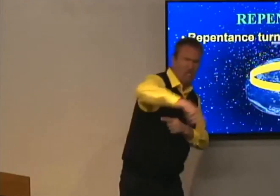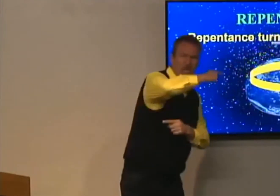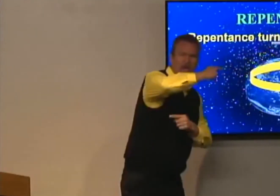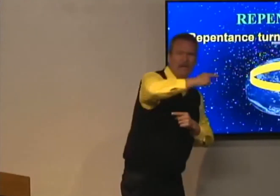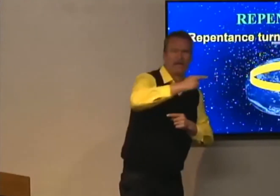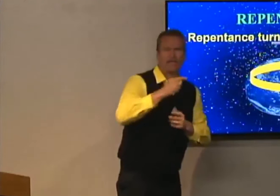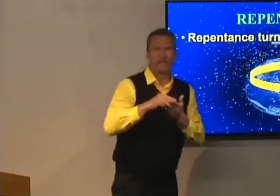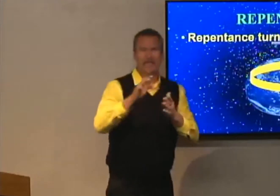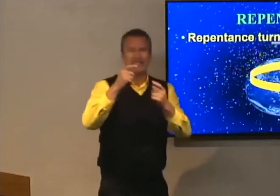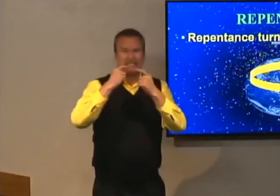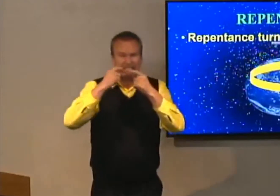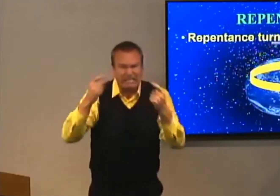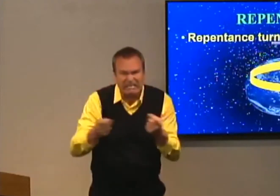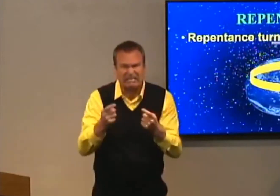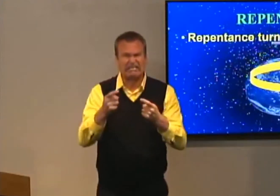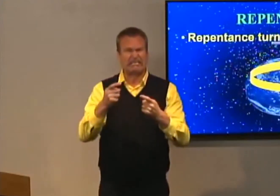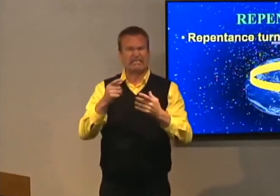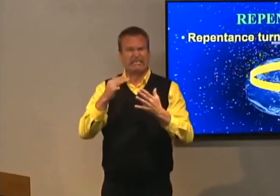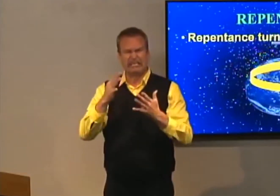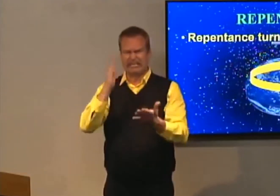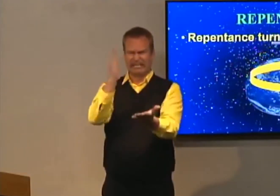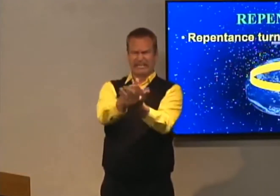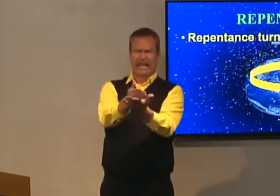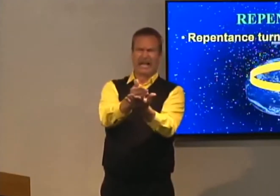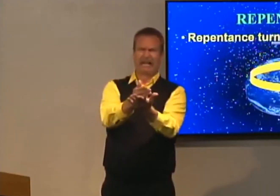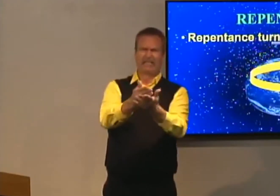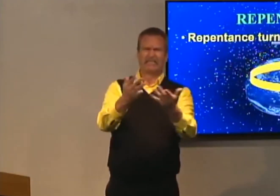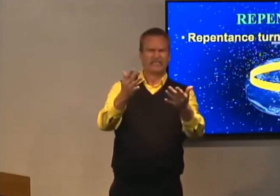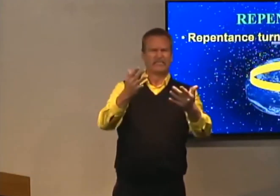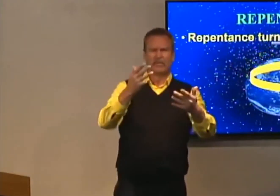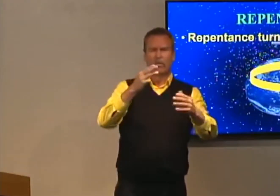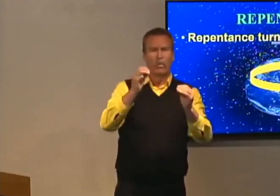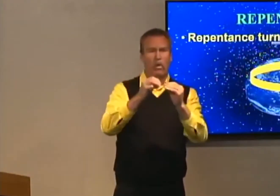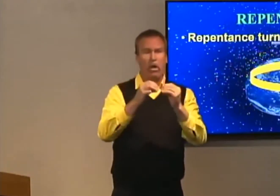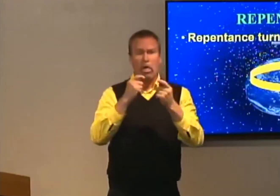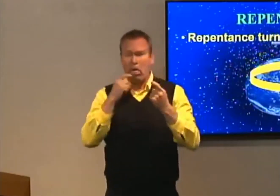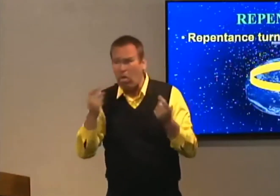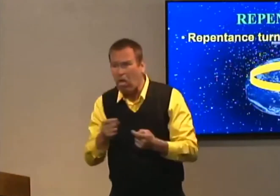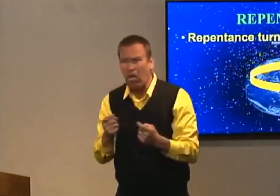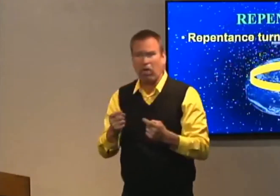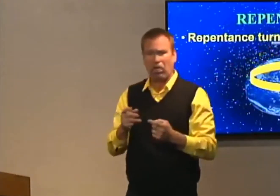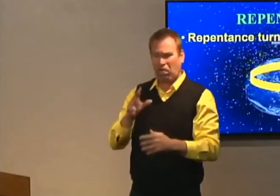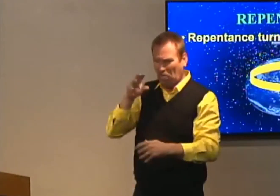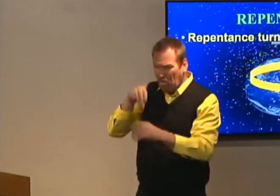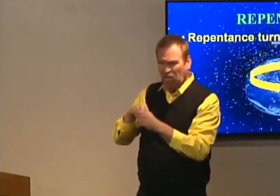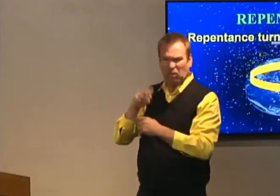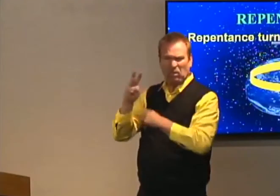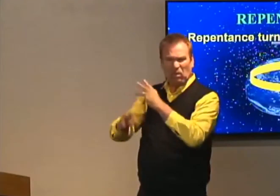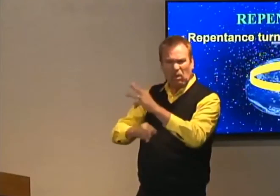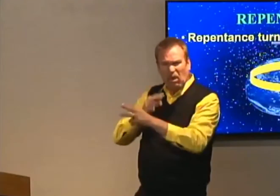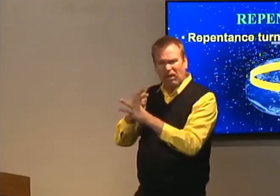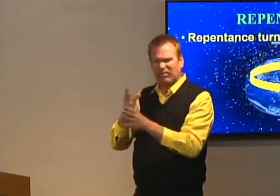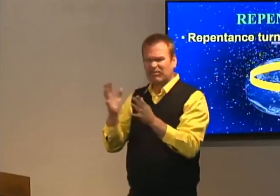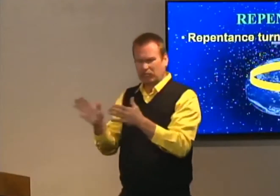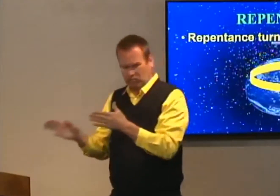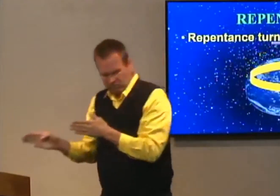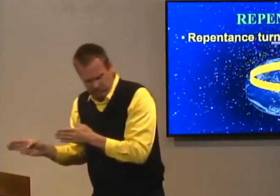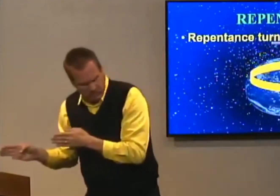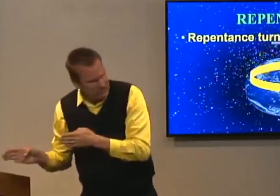This means a person does a 180-degree turn. They are involved in sin and involved in the practices of the